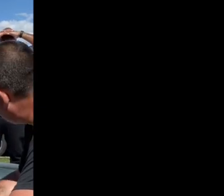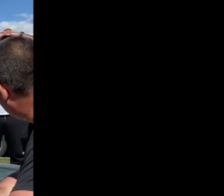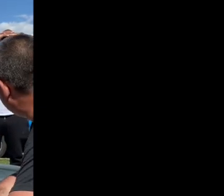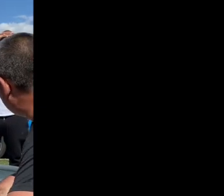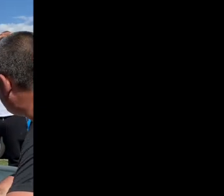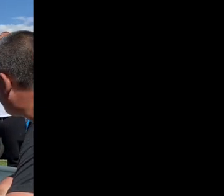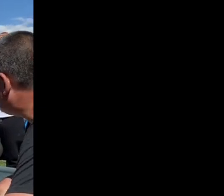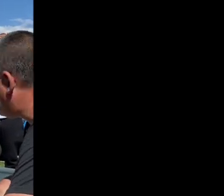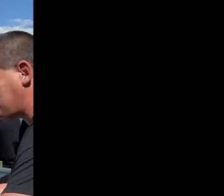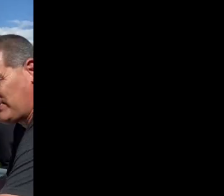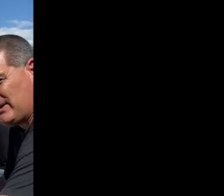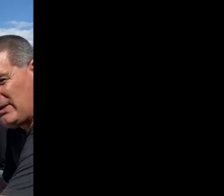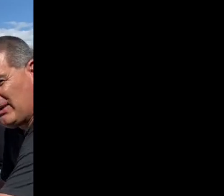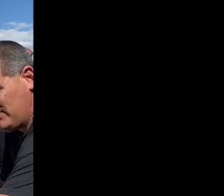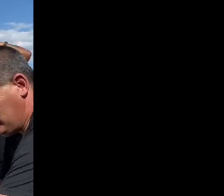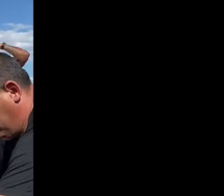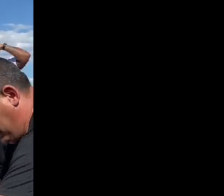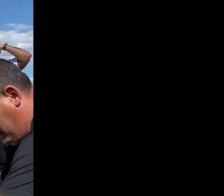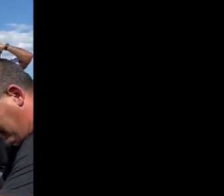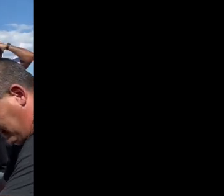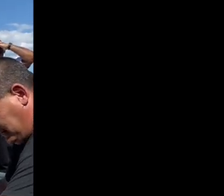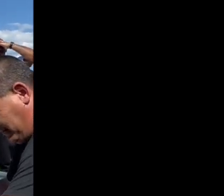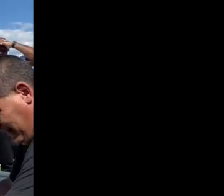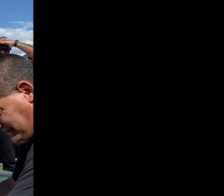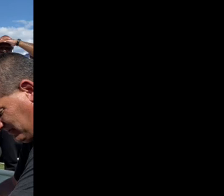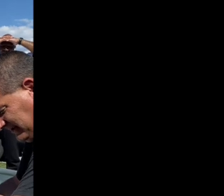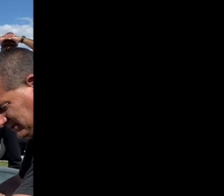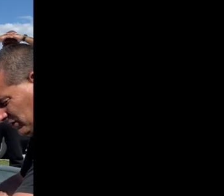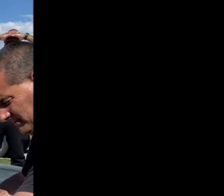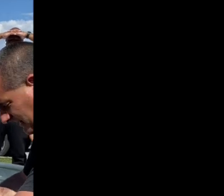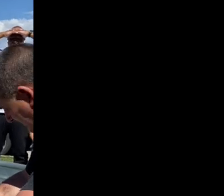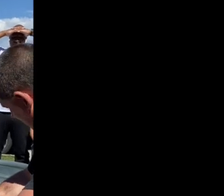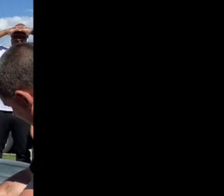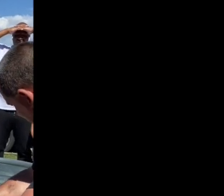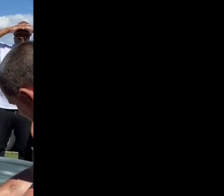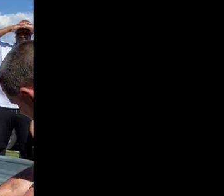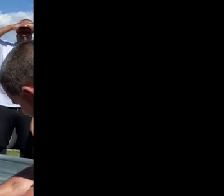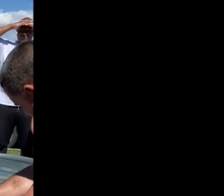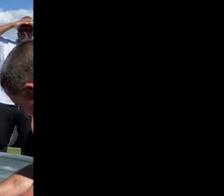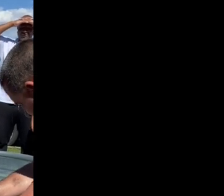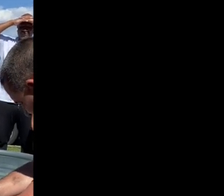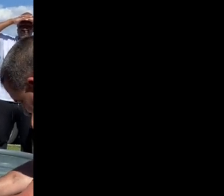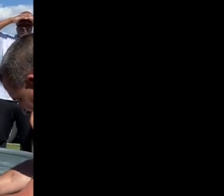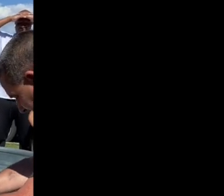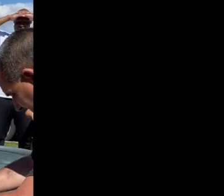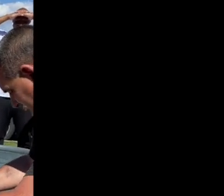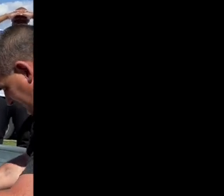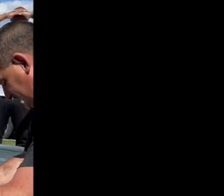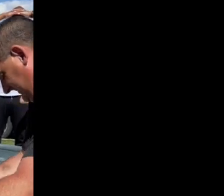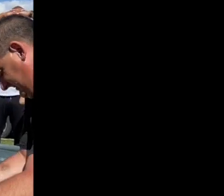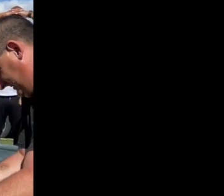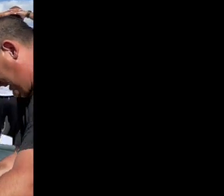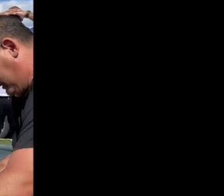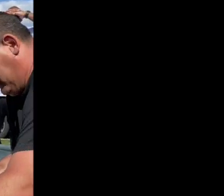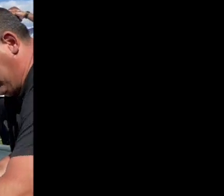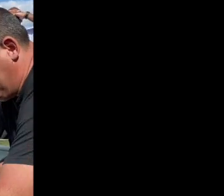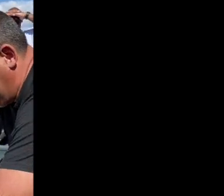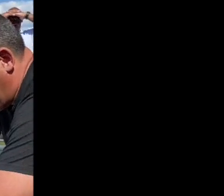so he's in front of all of you. And so, Patrick, what is your public profession of faith? Jesus Christ is my Lord and